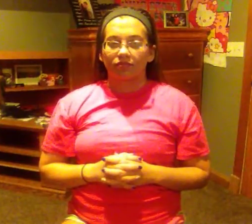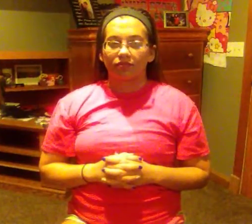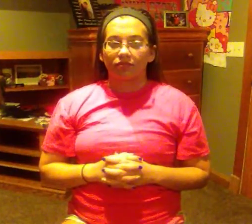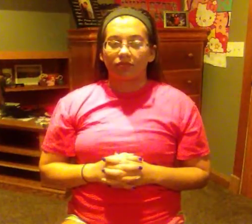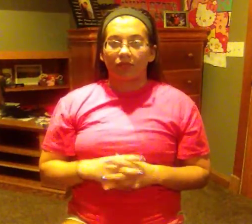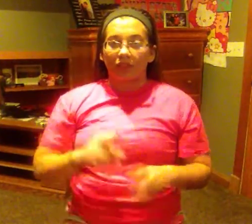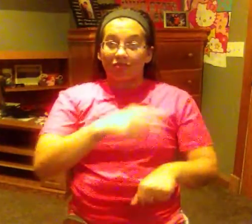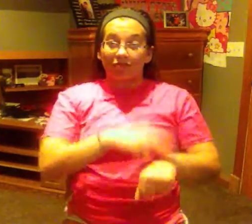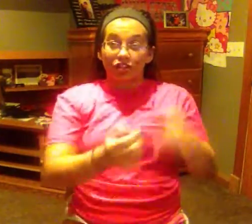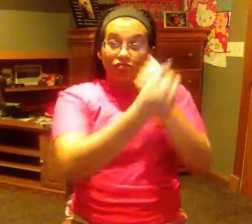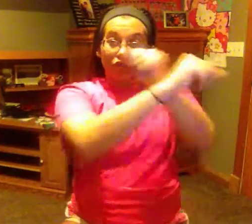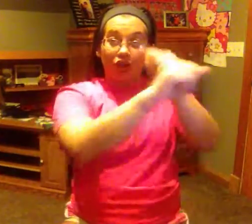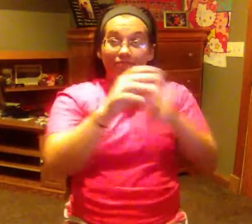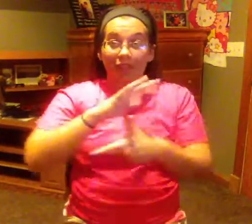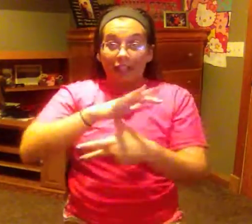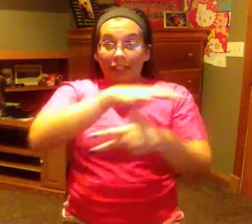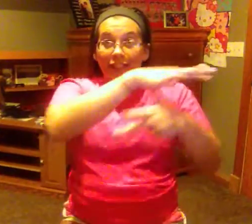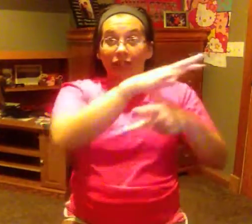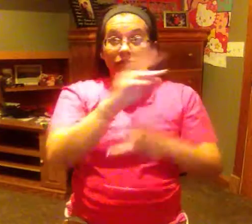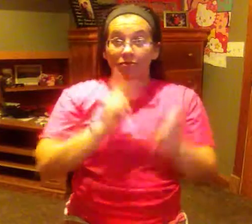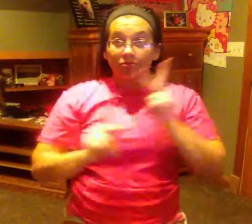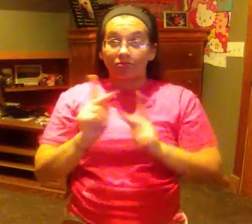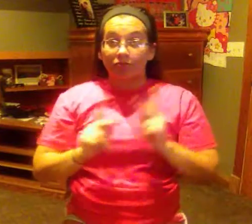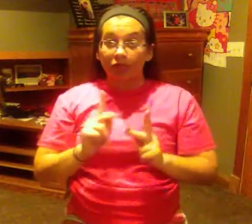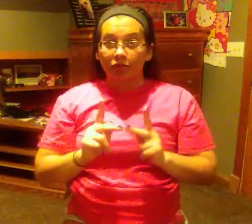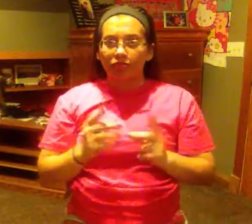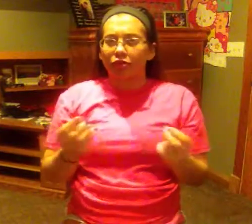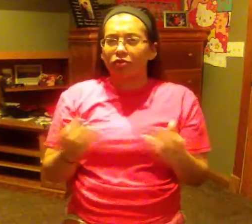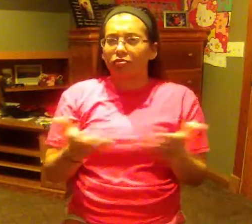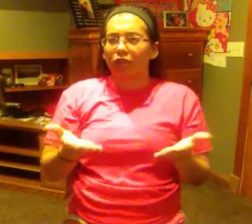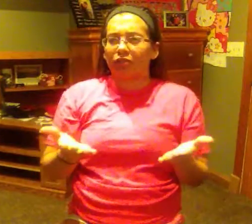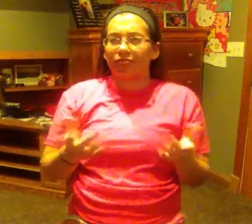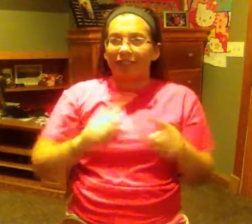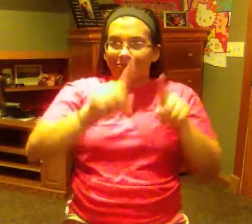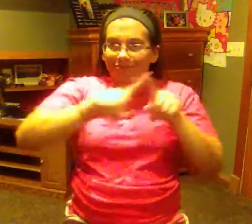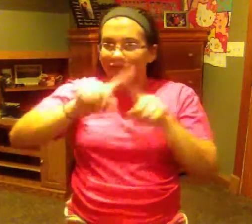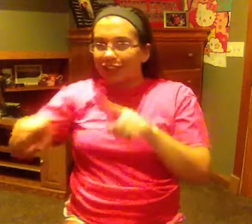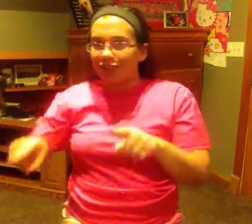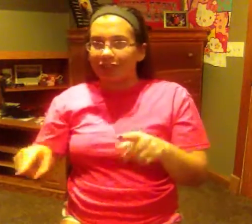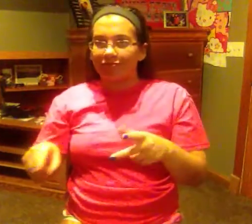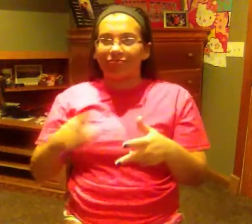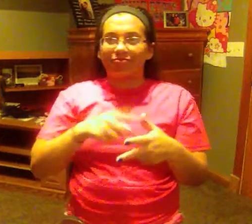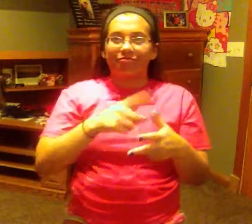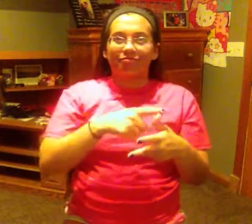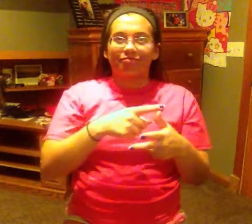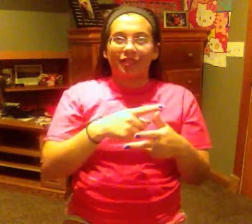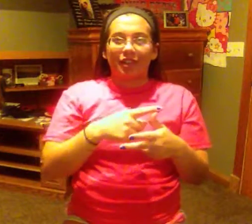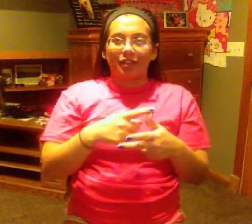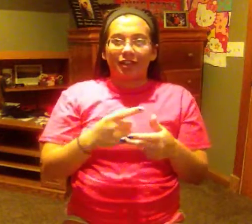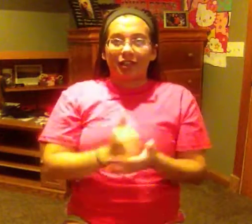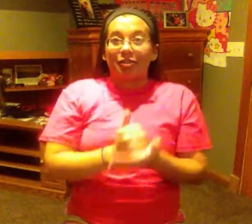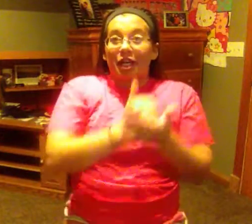National Guard helicopter crews fly lots of missions, from security operations to disaster relief. They may be transporting